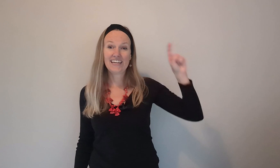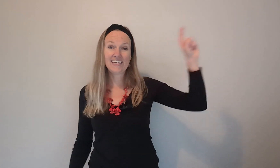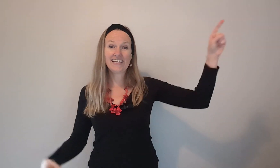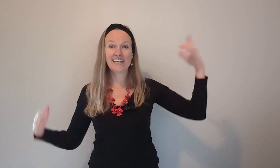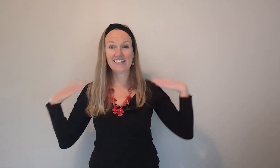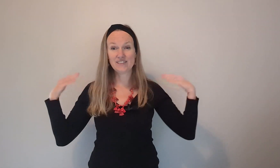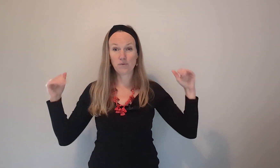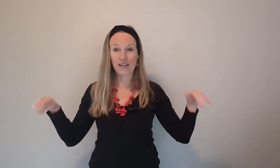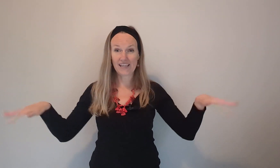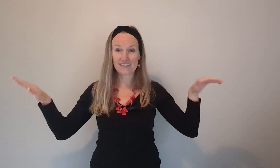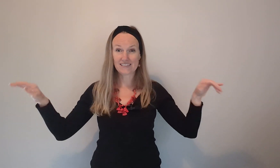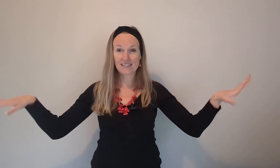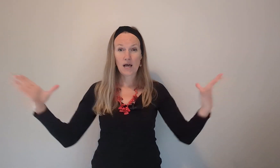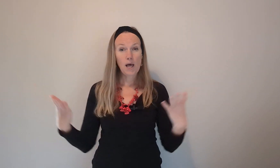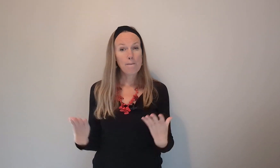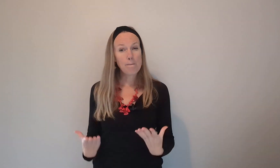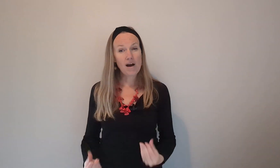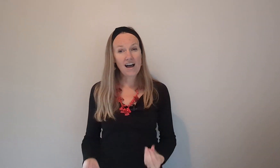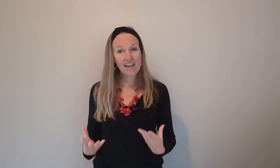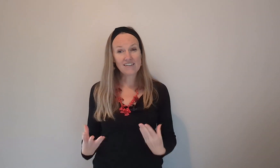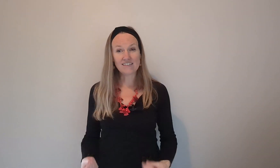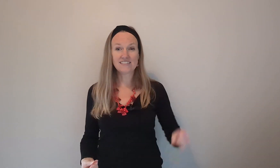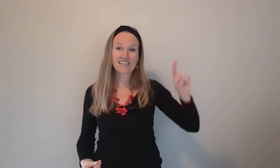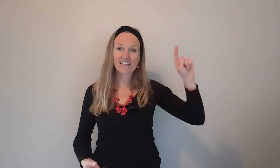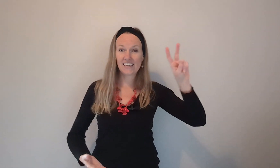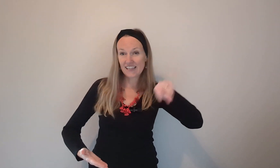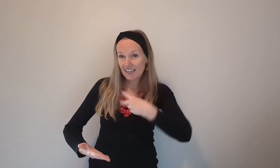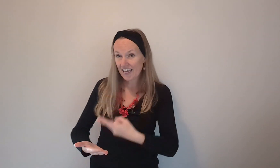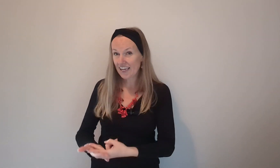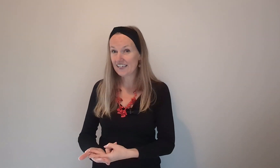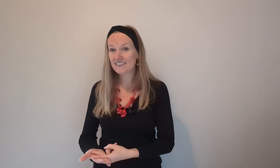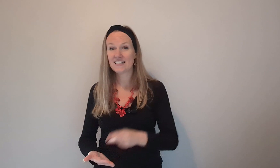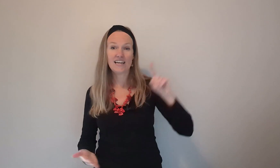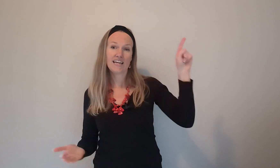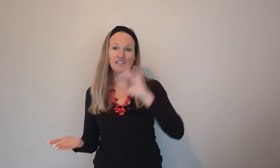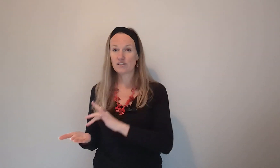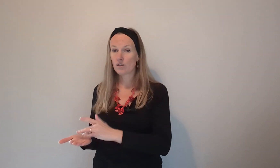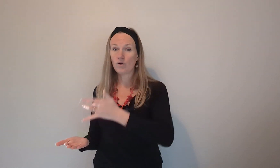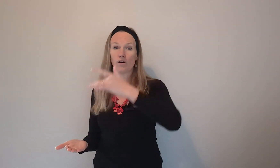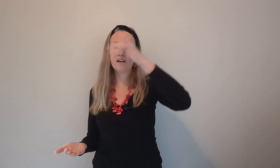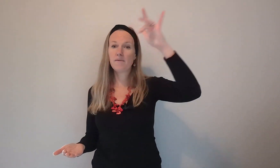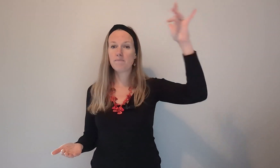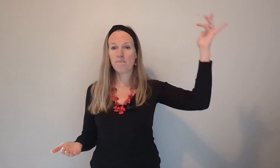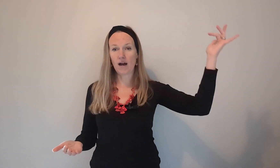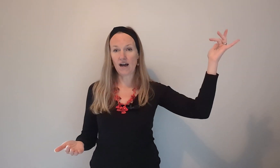in his wings. Mild he lays his glory